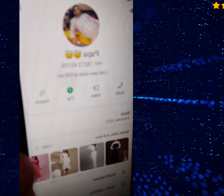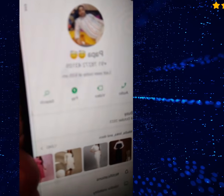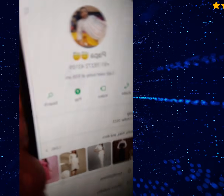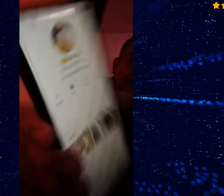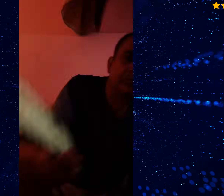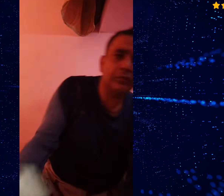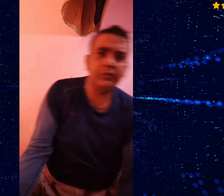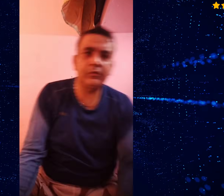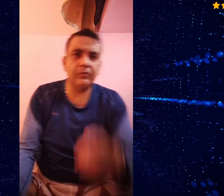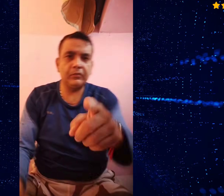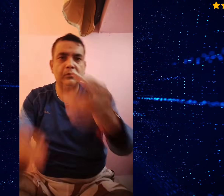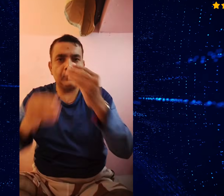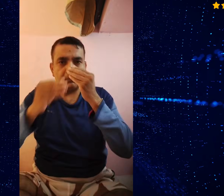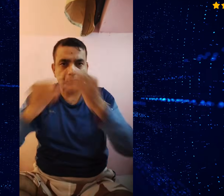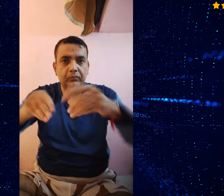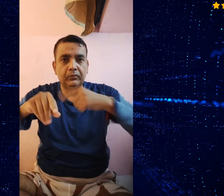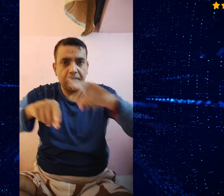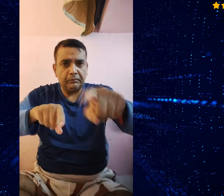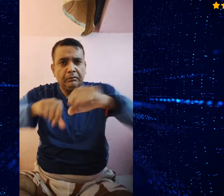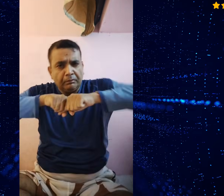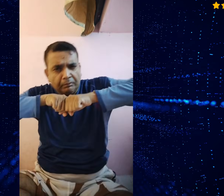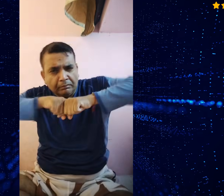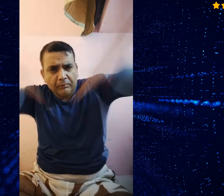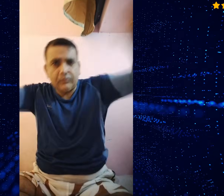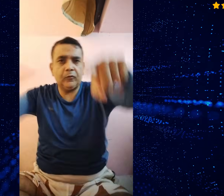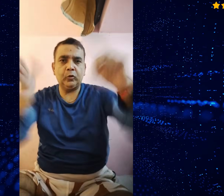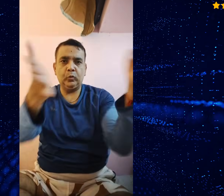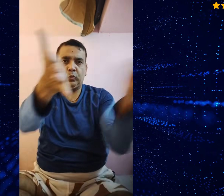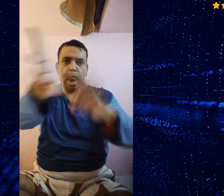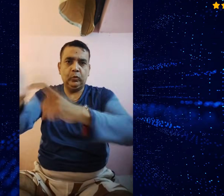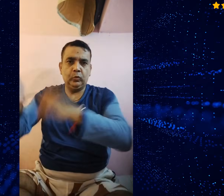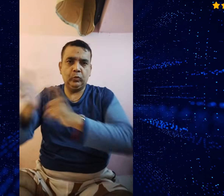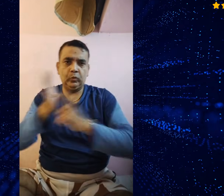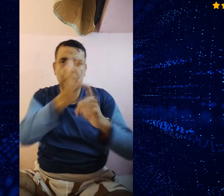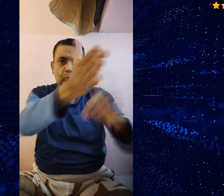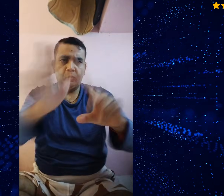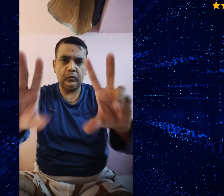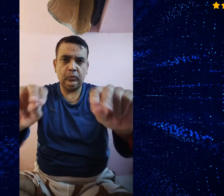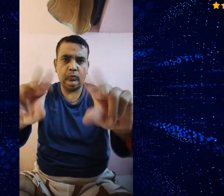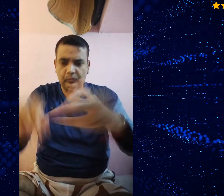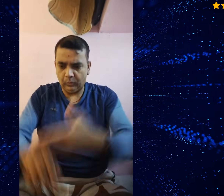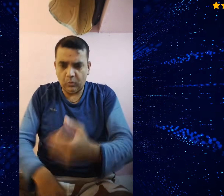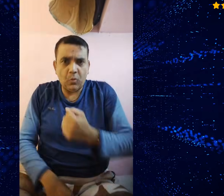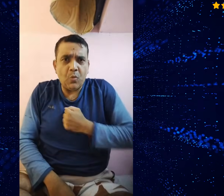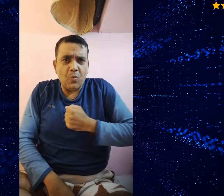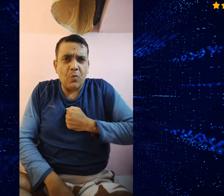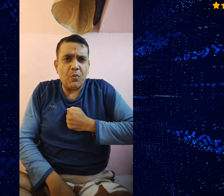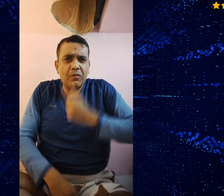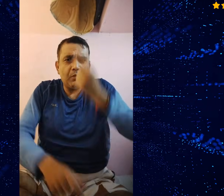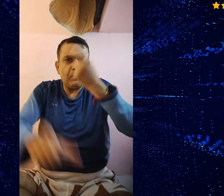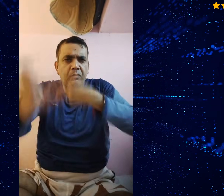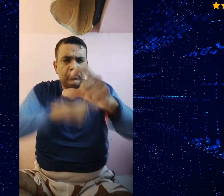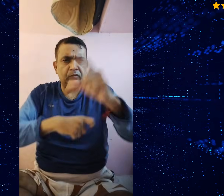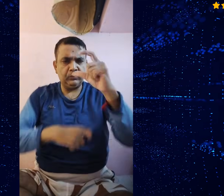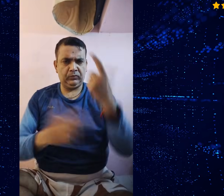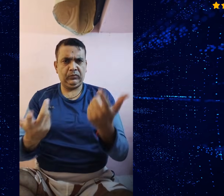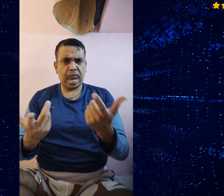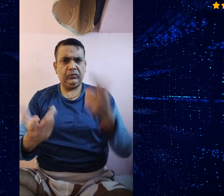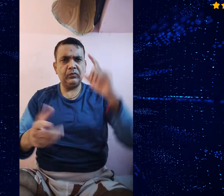carrier, impersonates you, and requests to port your number to a new SIM card they own. If successful, your phone number is transferred